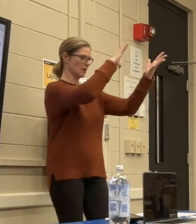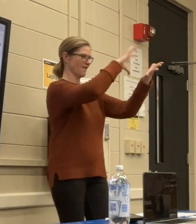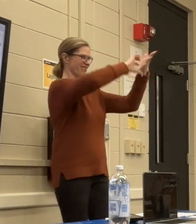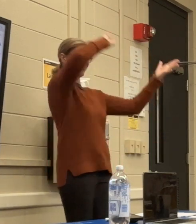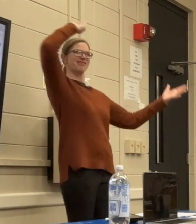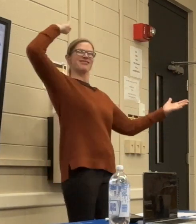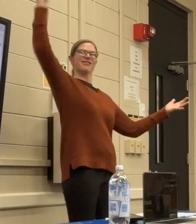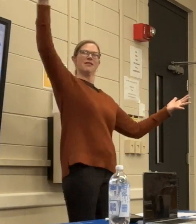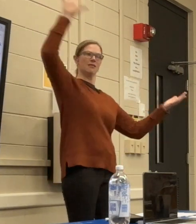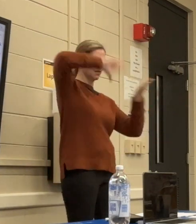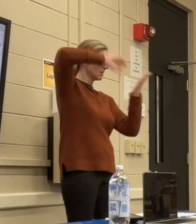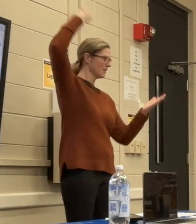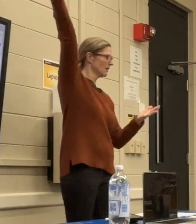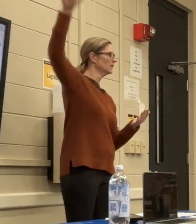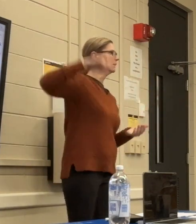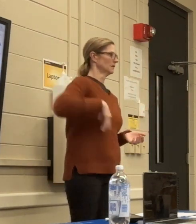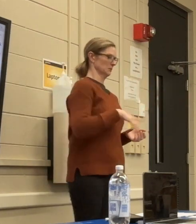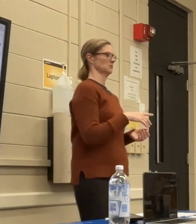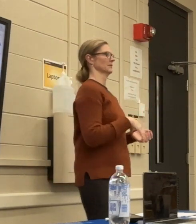to get rid of the racial slurs.